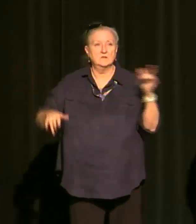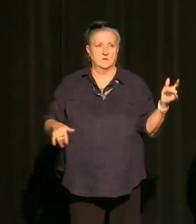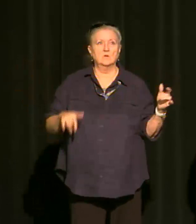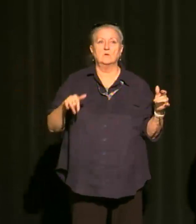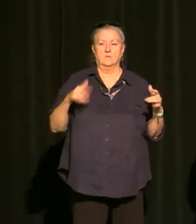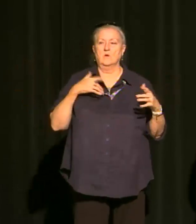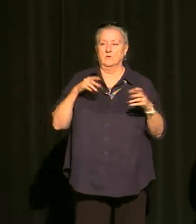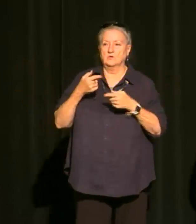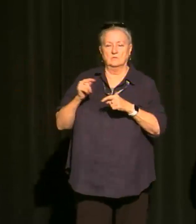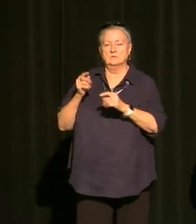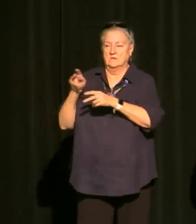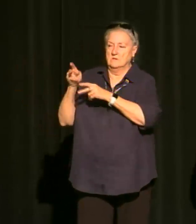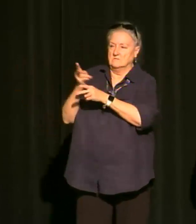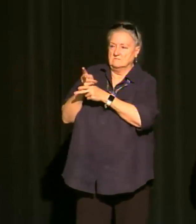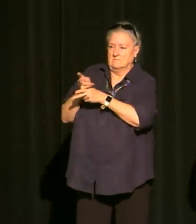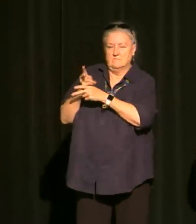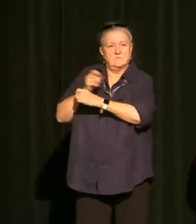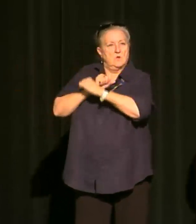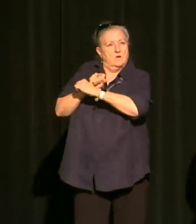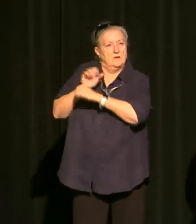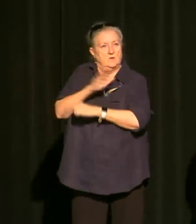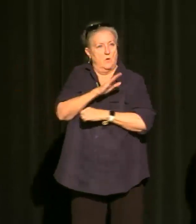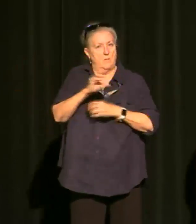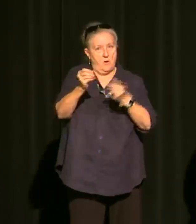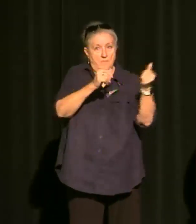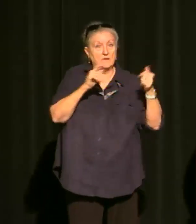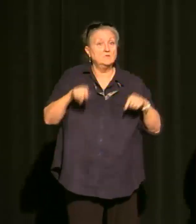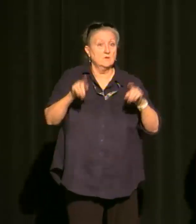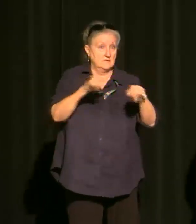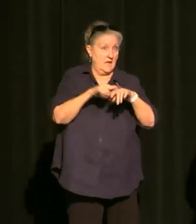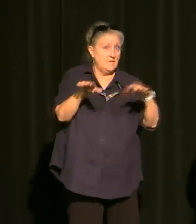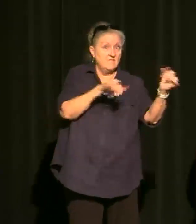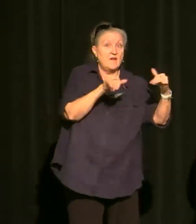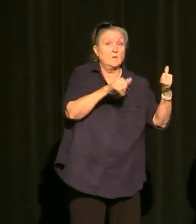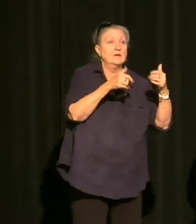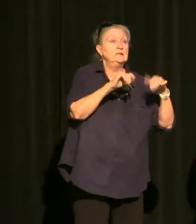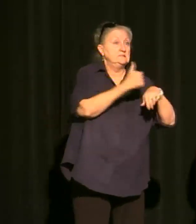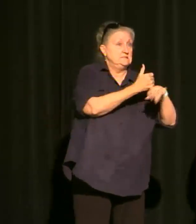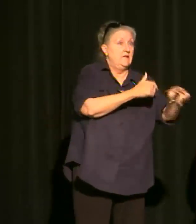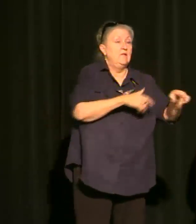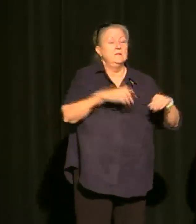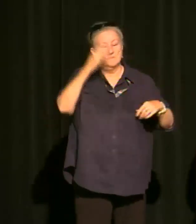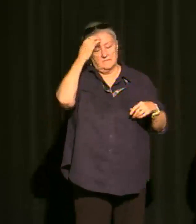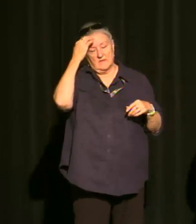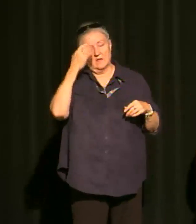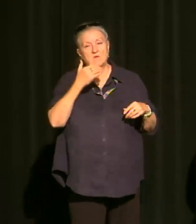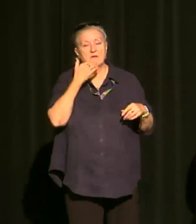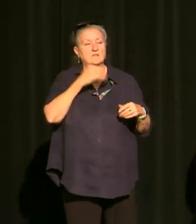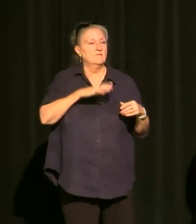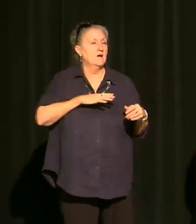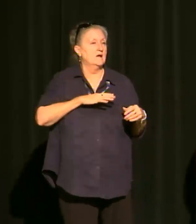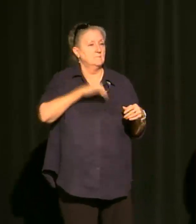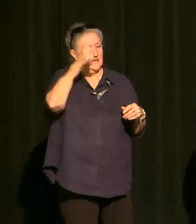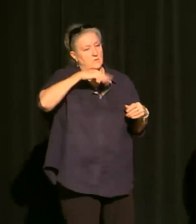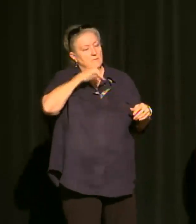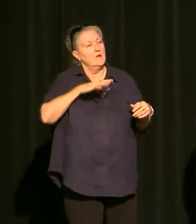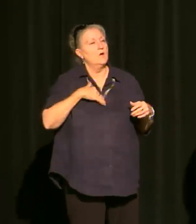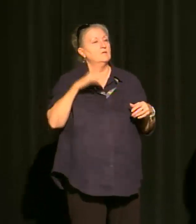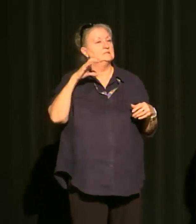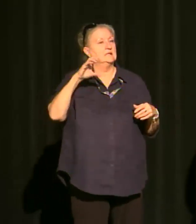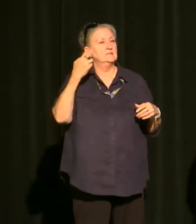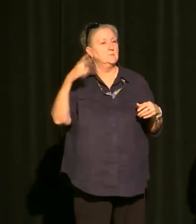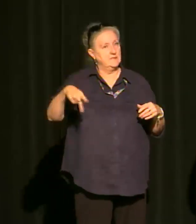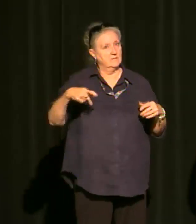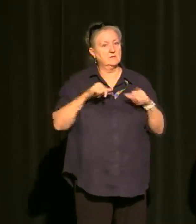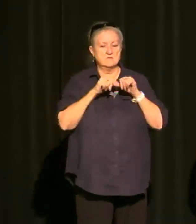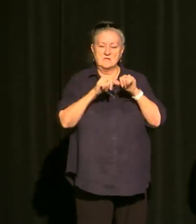property secure while you are evacuated. I want to thank the fine men and women of the California Highway Patrol who have continued